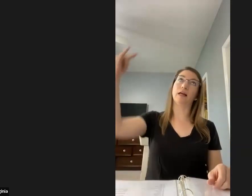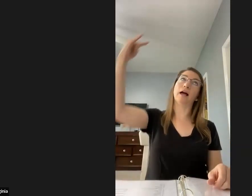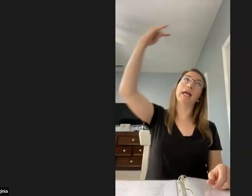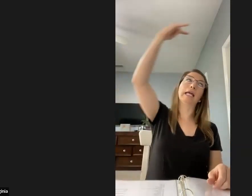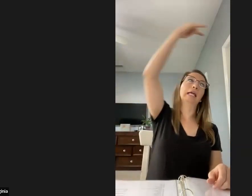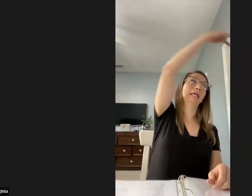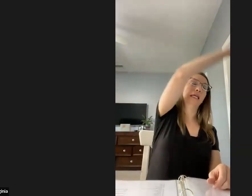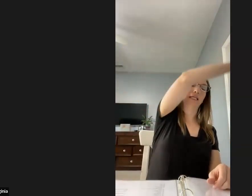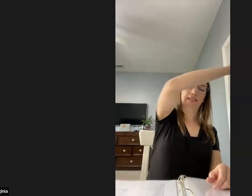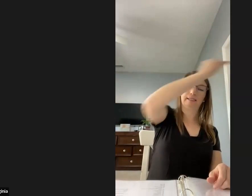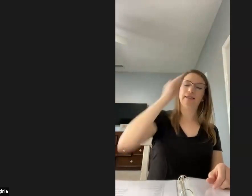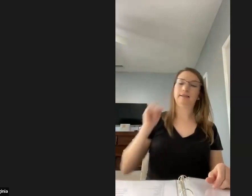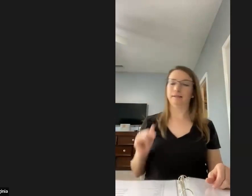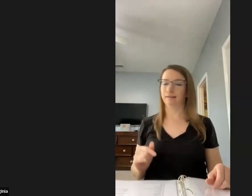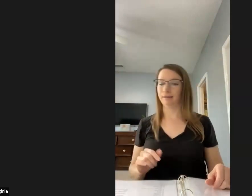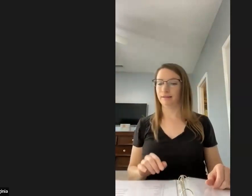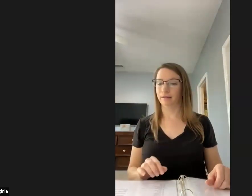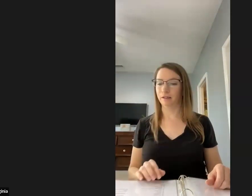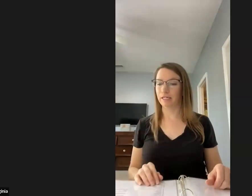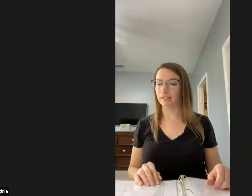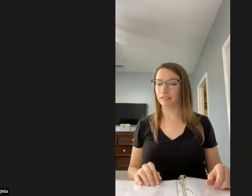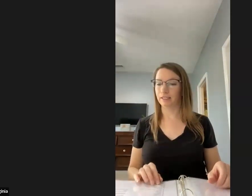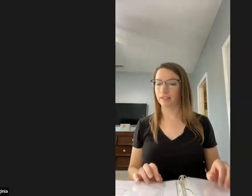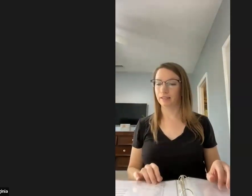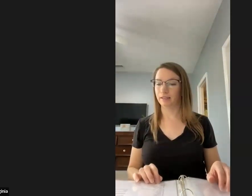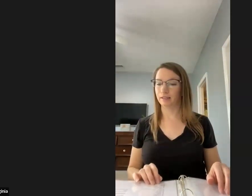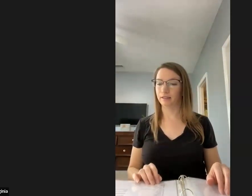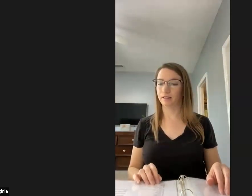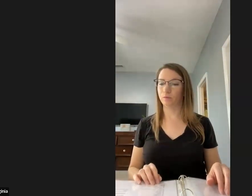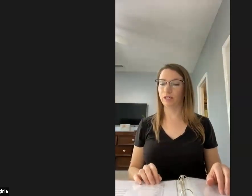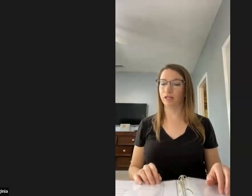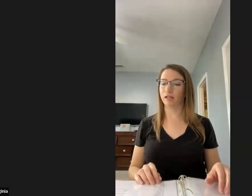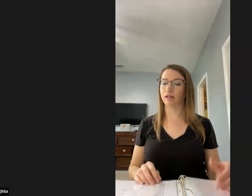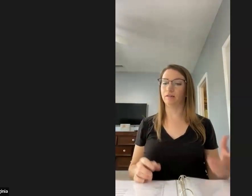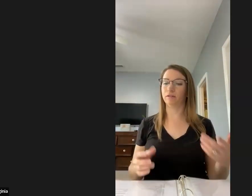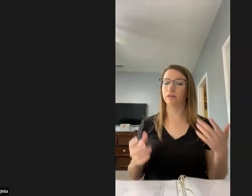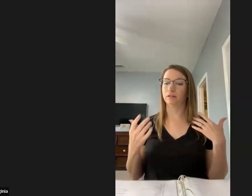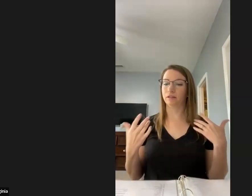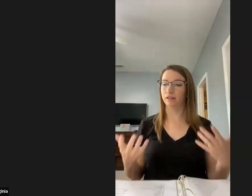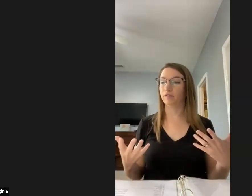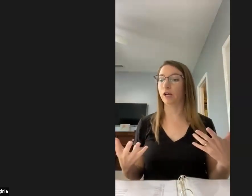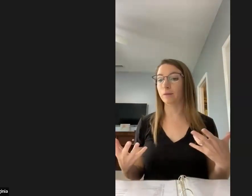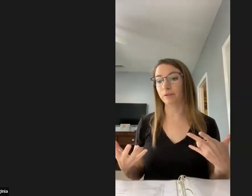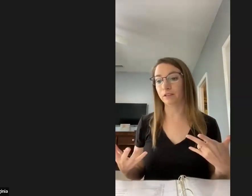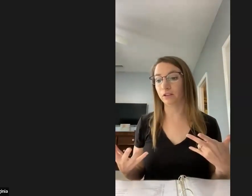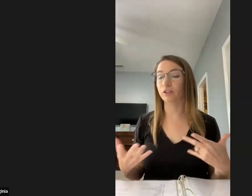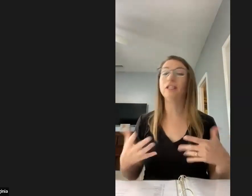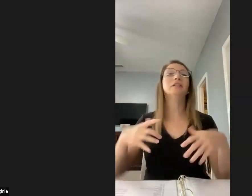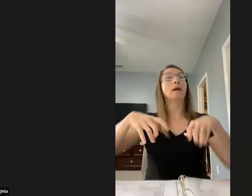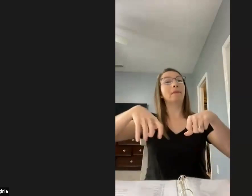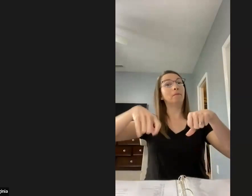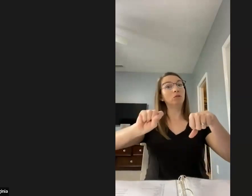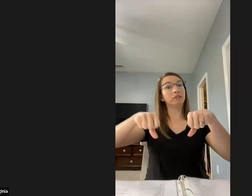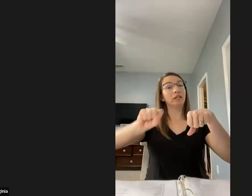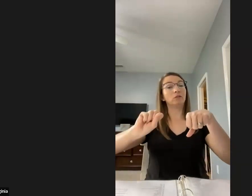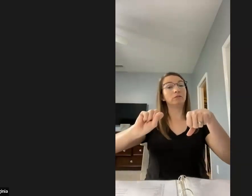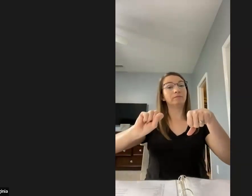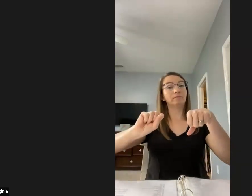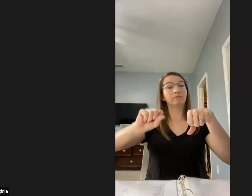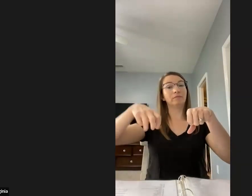fly. All right. Then we have Forgot to put this on your list, but motorcycle. I'll